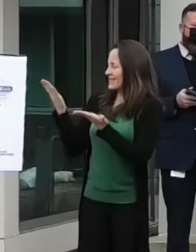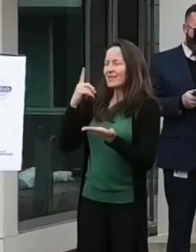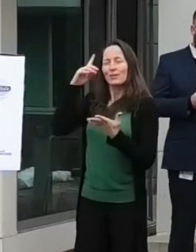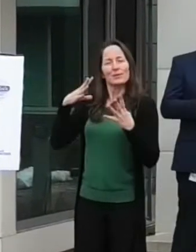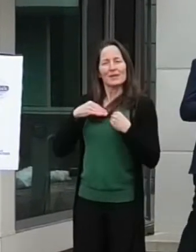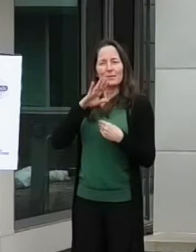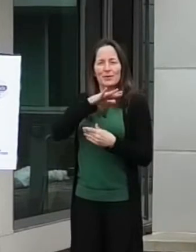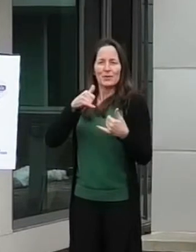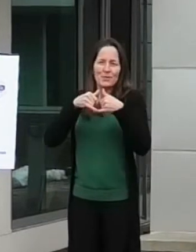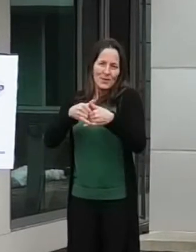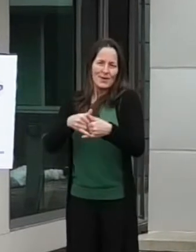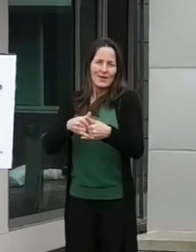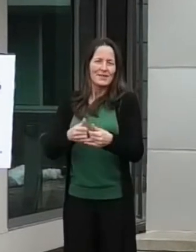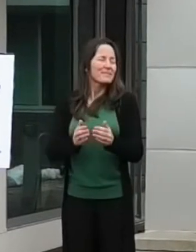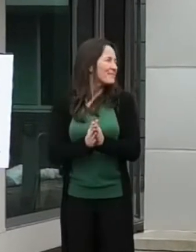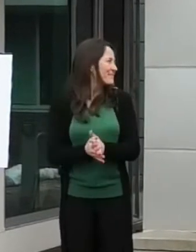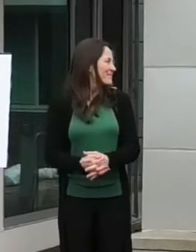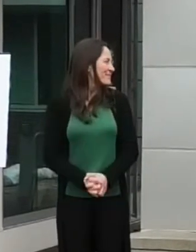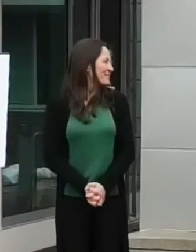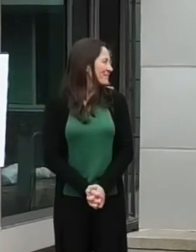her award.